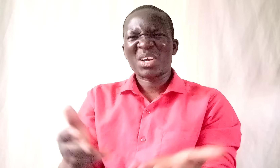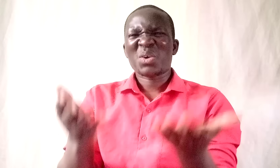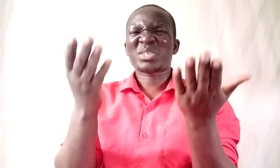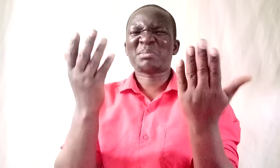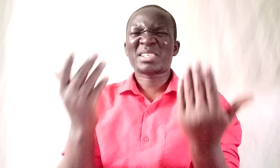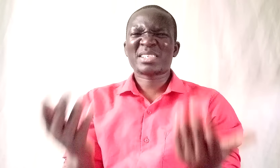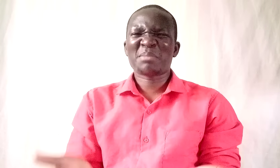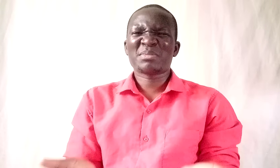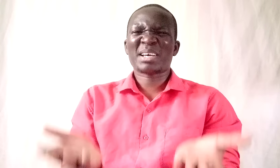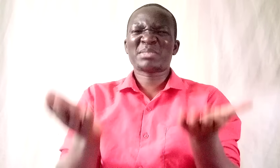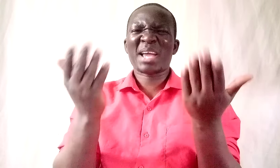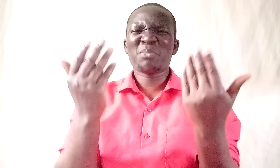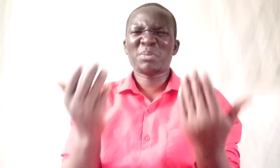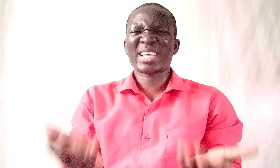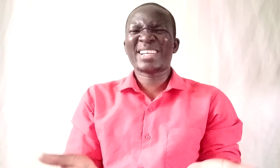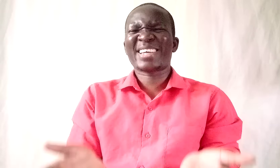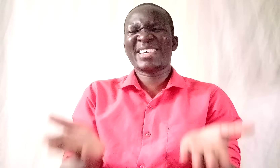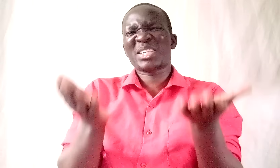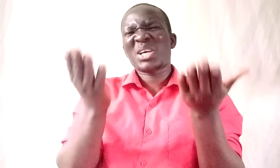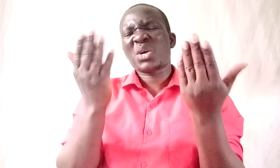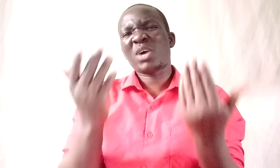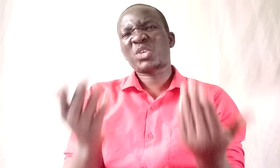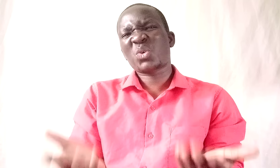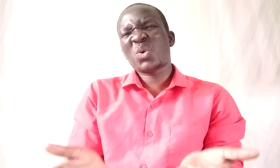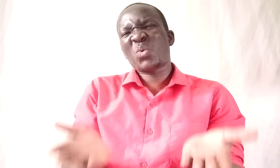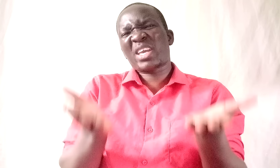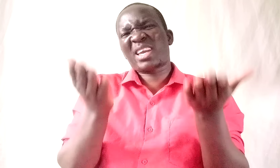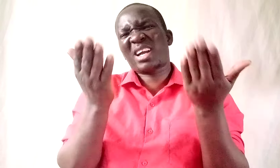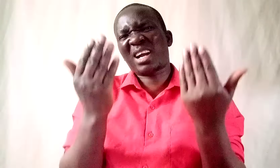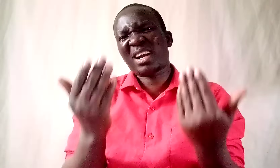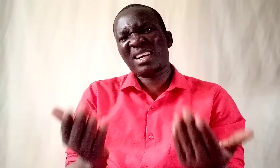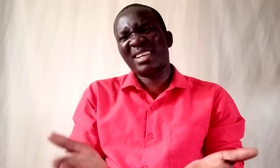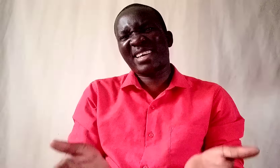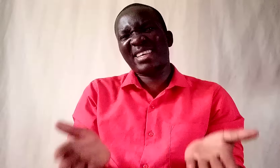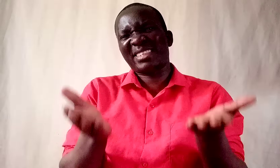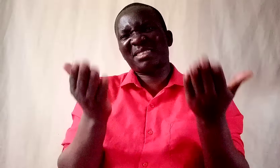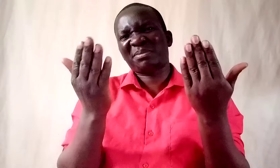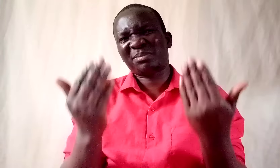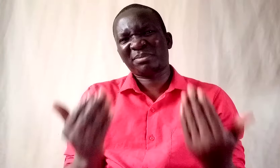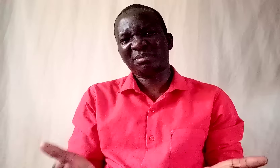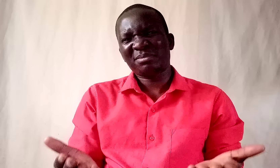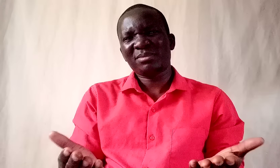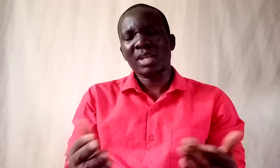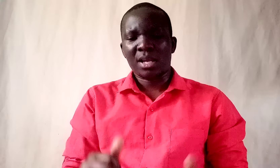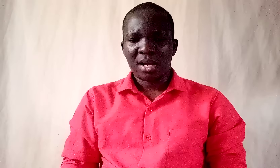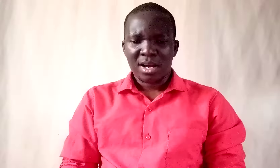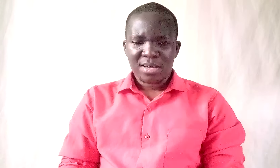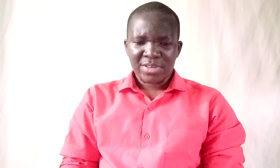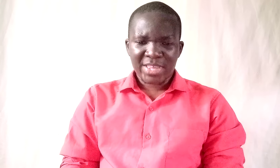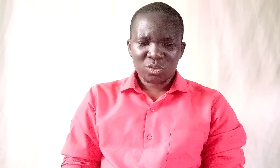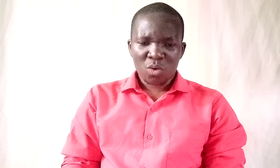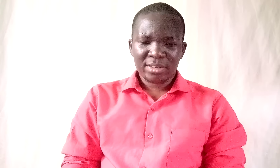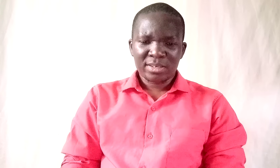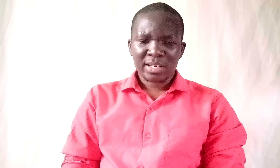Or sometimes people sign like this. You are so weak, like this. The next one